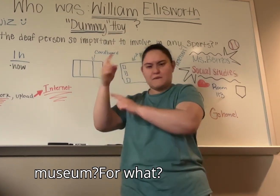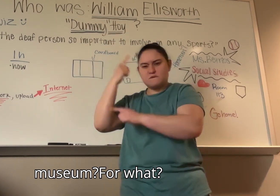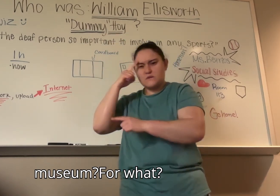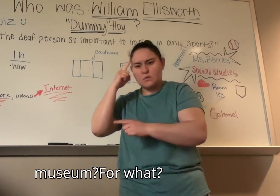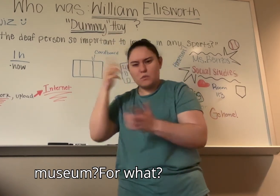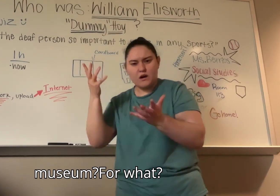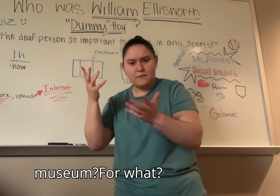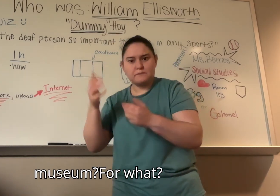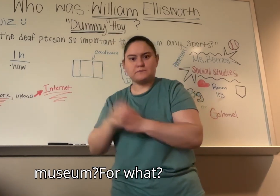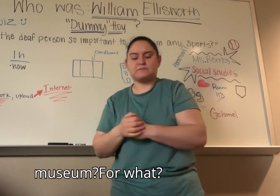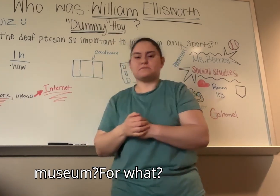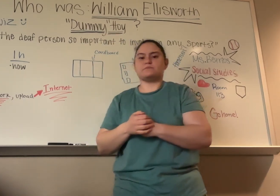museum for what?